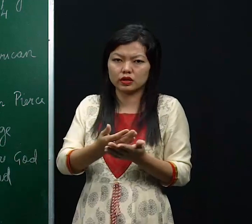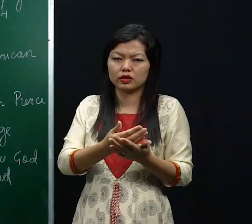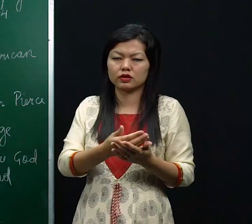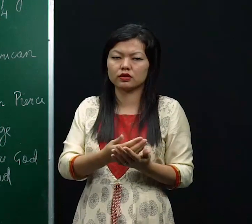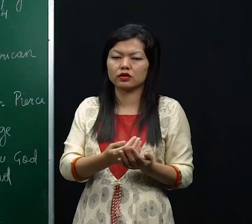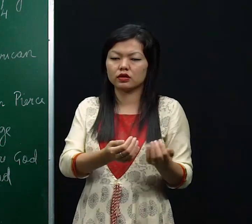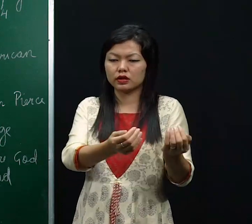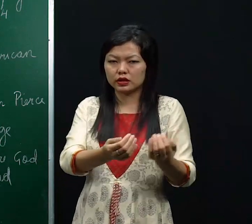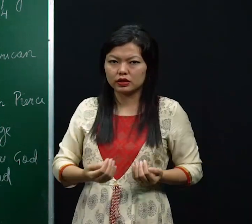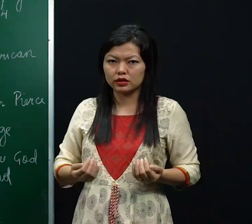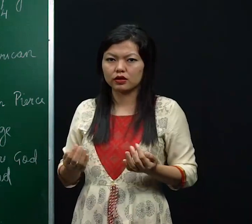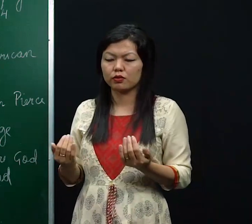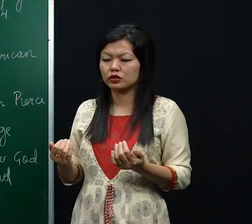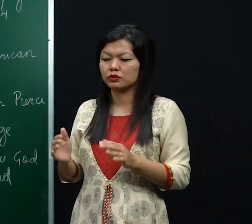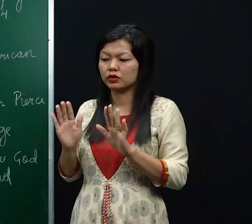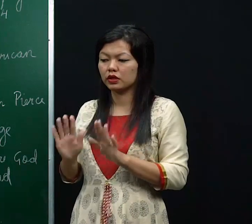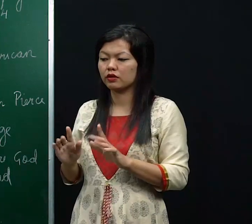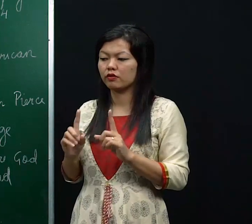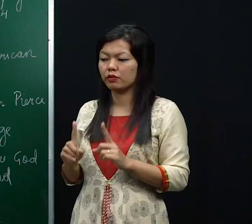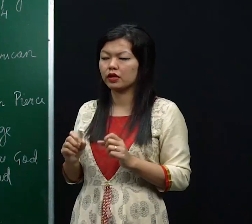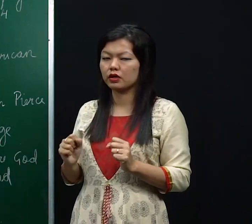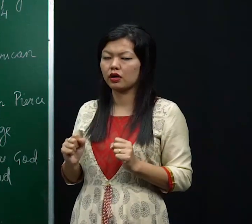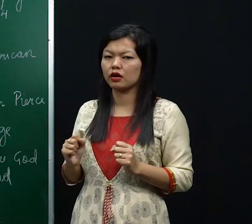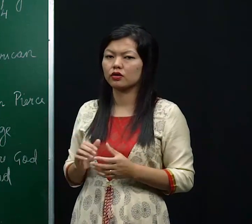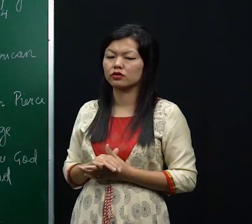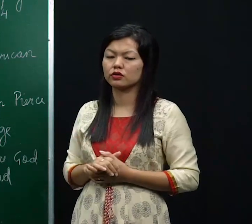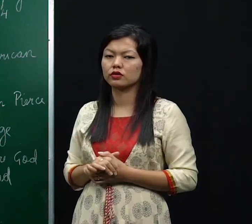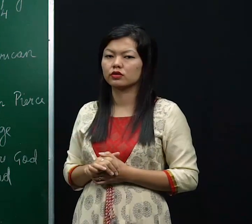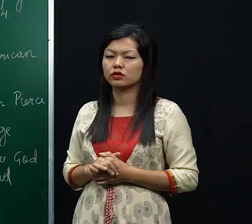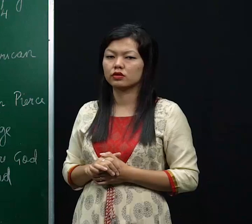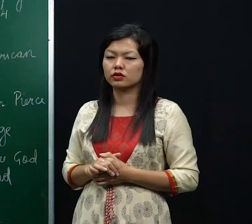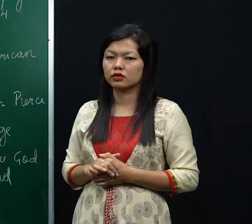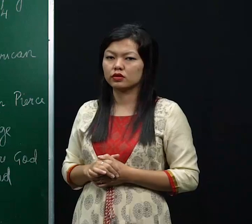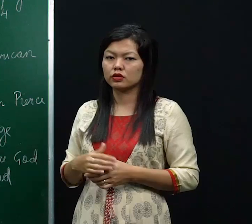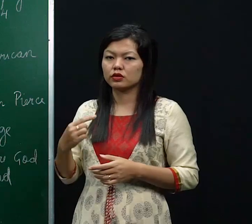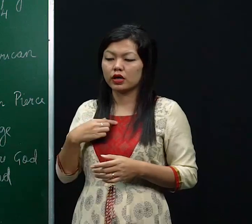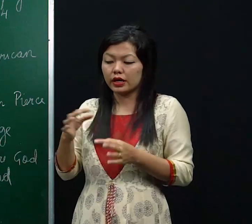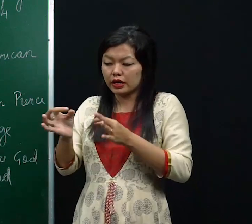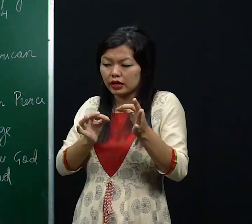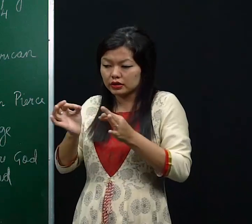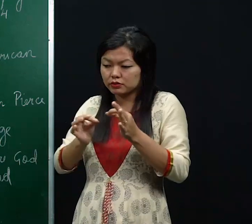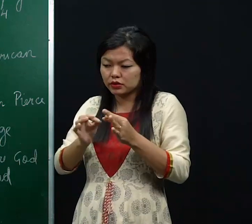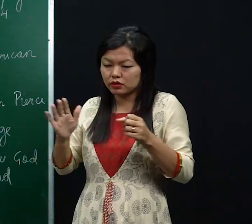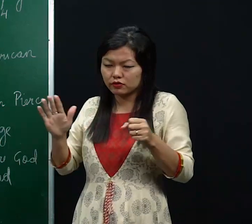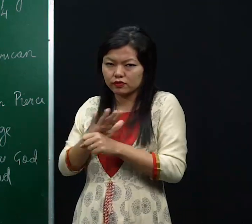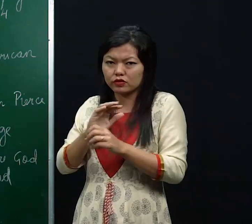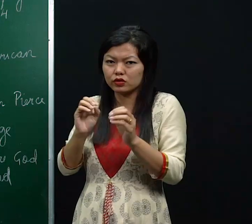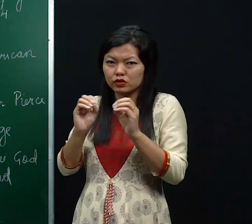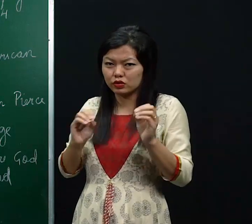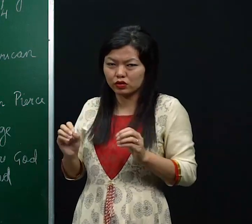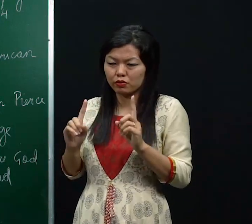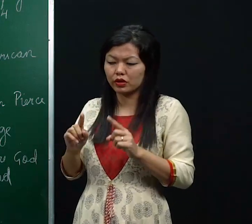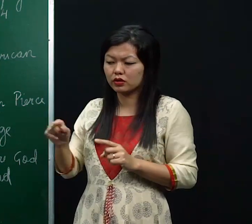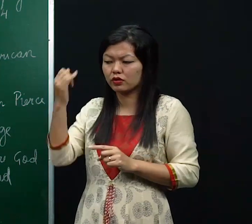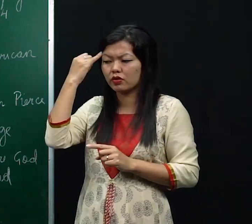wisely and not for the destruction of anything. That even without I explain, you have the idea in your mind. And the same thing